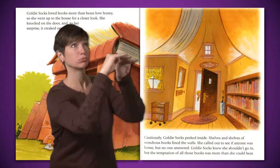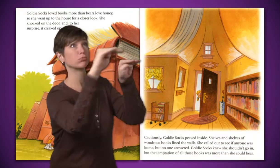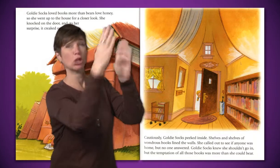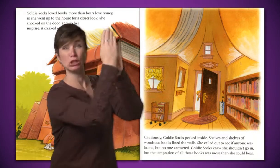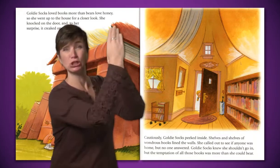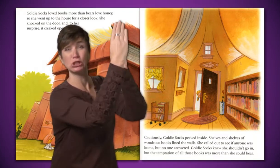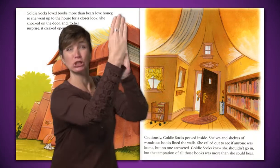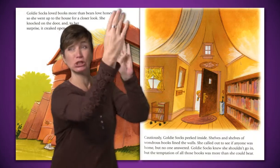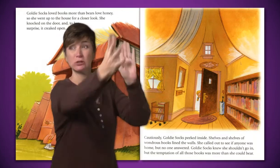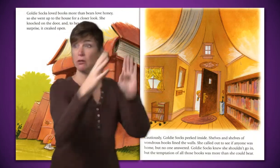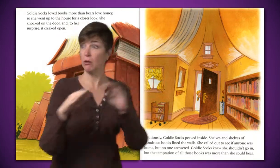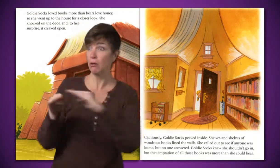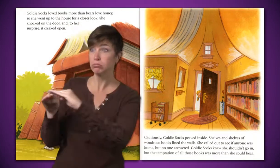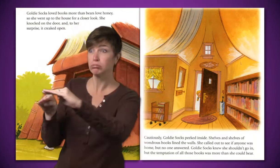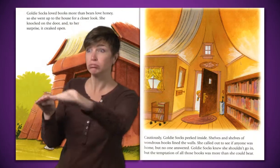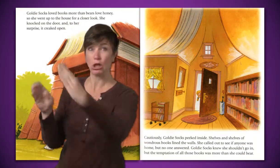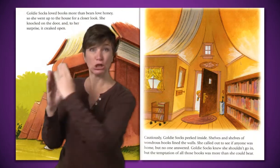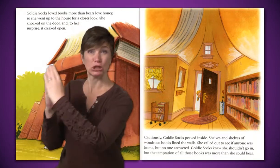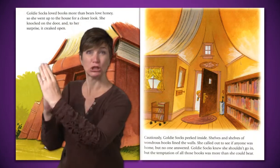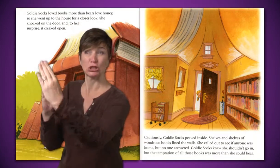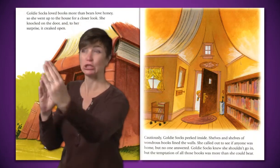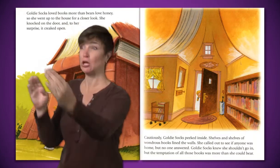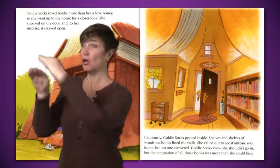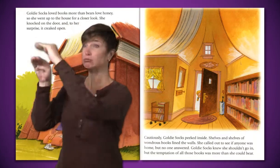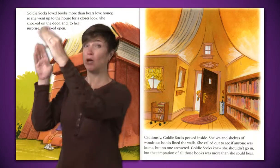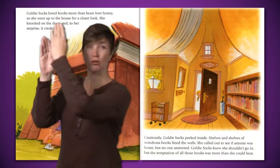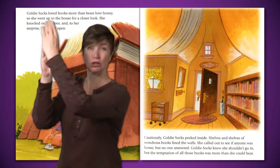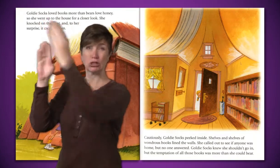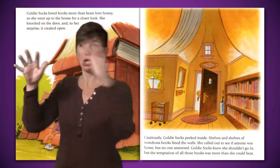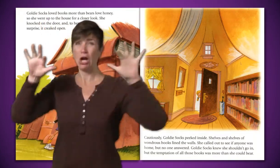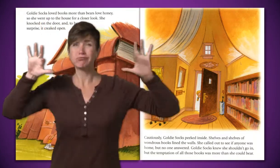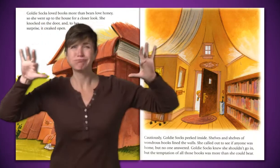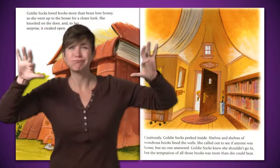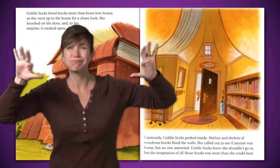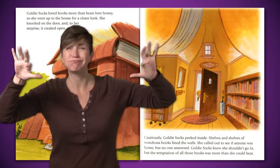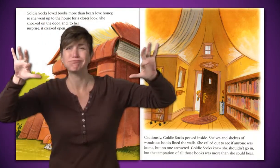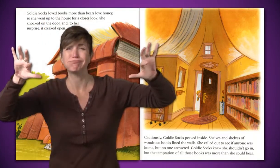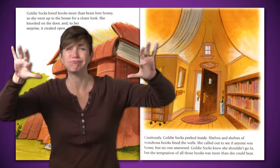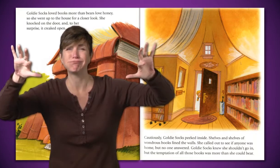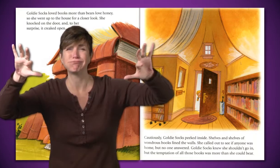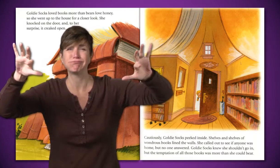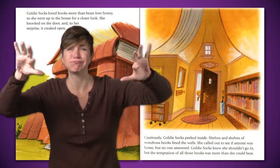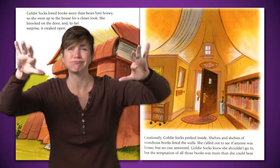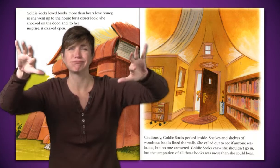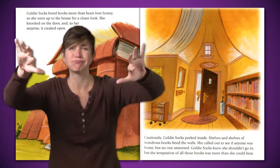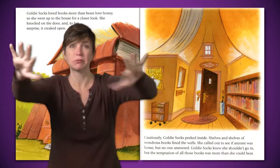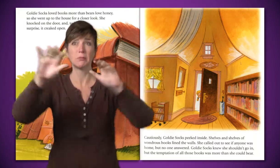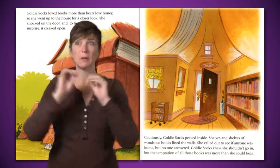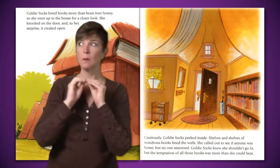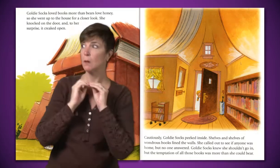Shelves and shelves of wondrous books lined the walls.